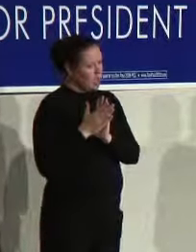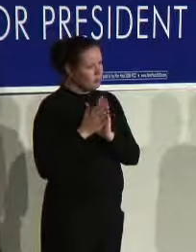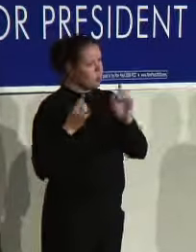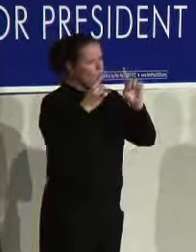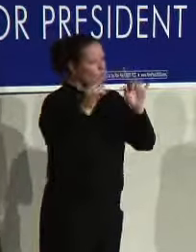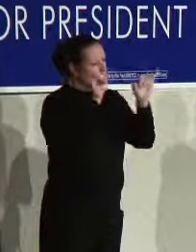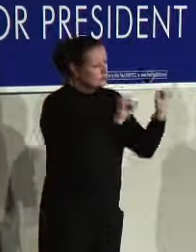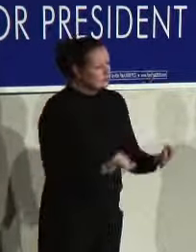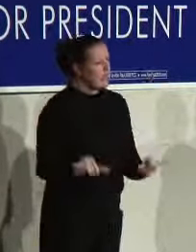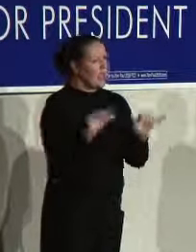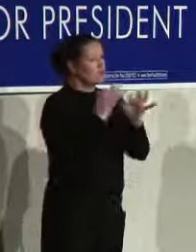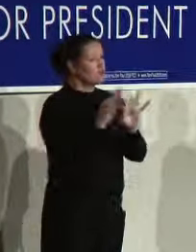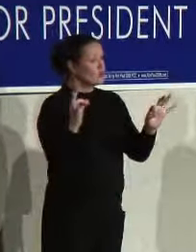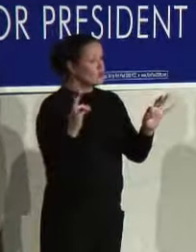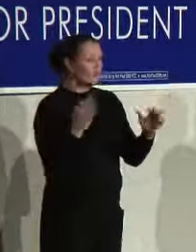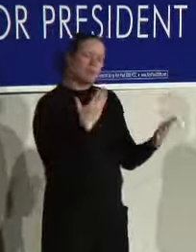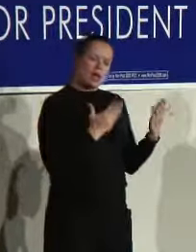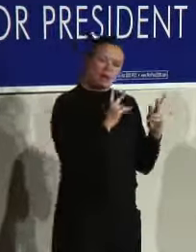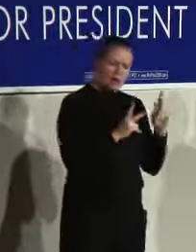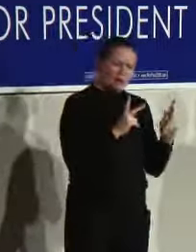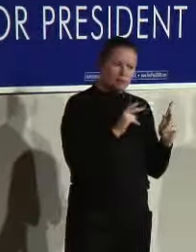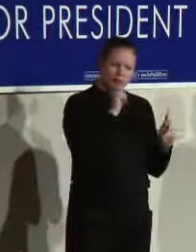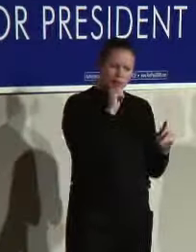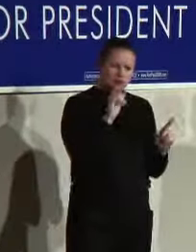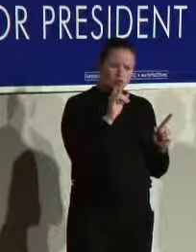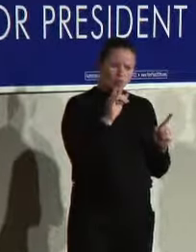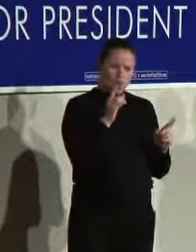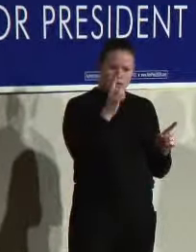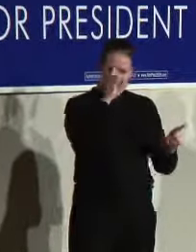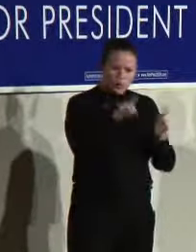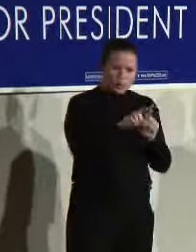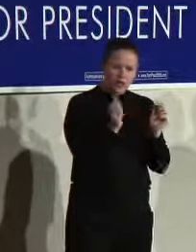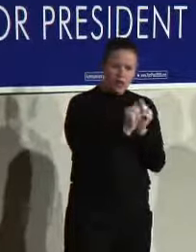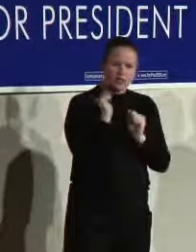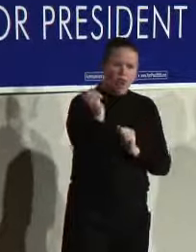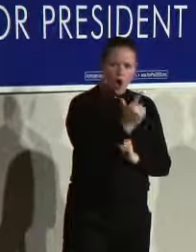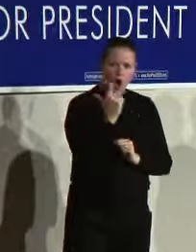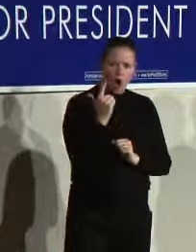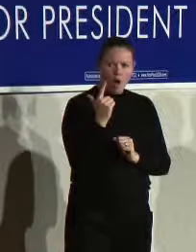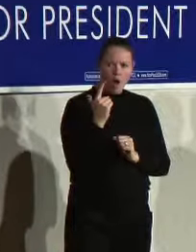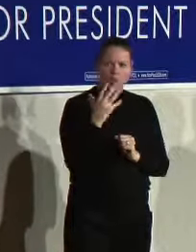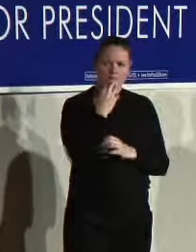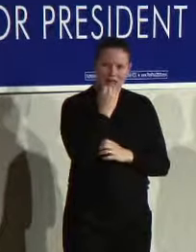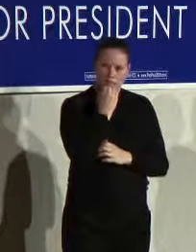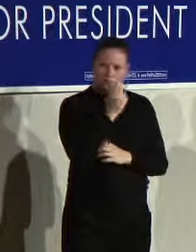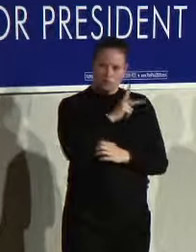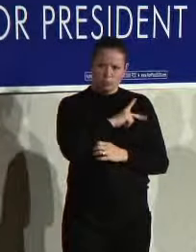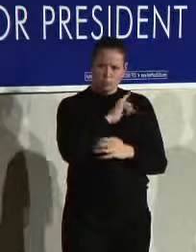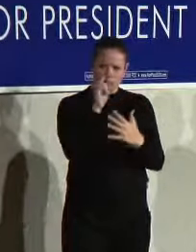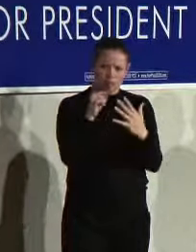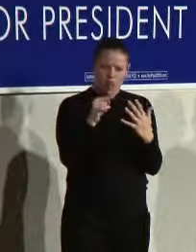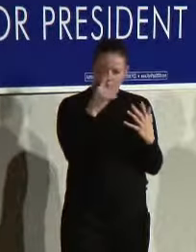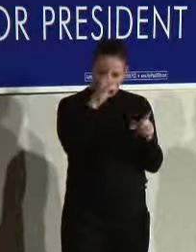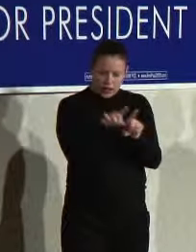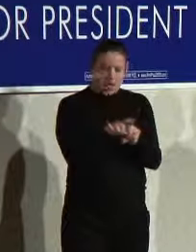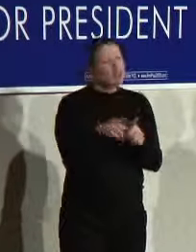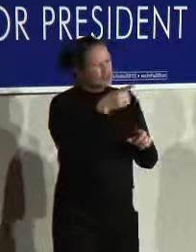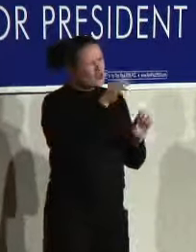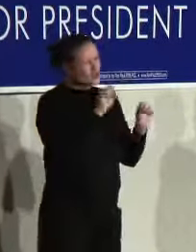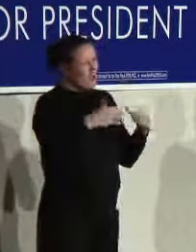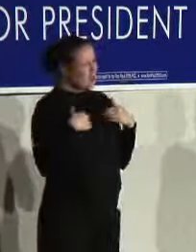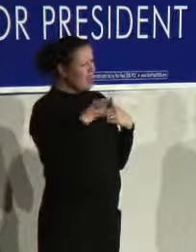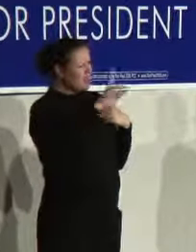even though they might not agree with you on all your personal values, you still can have a lot of fun doing this. And I think